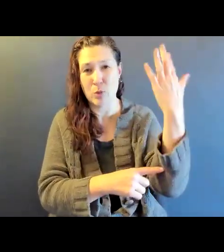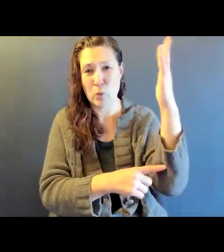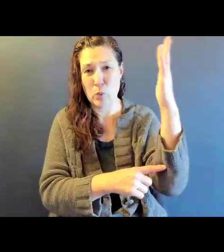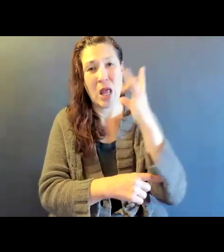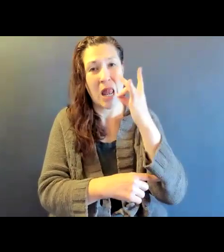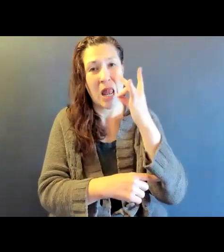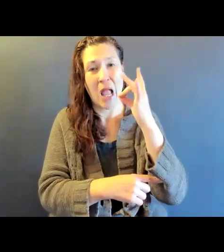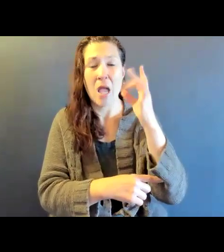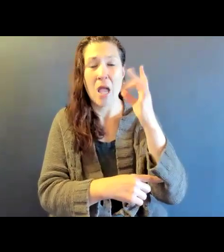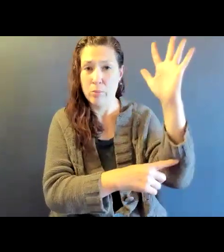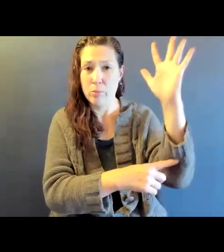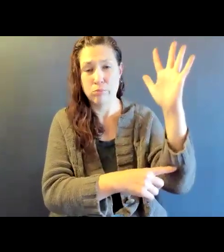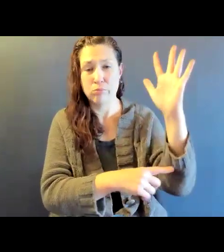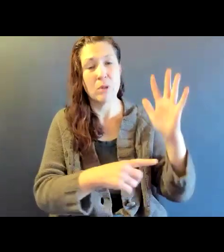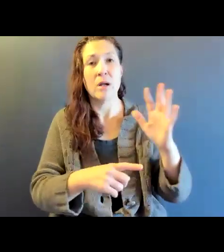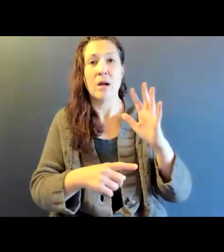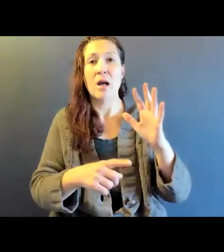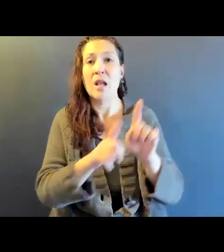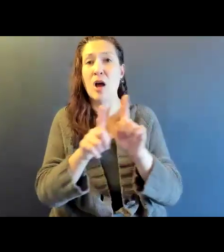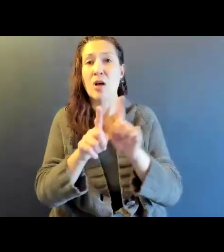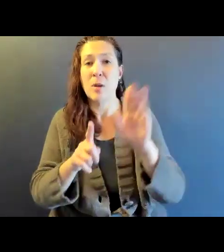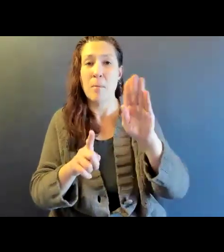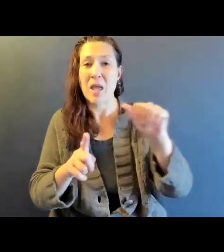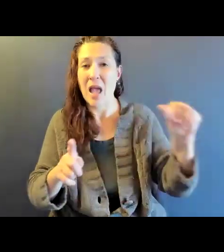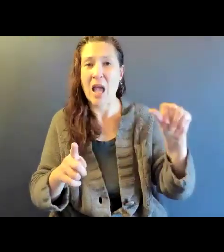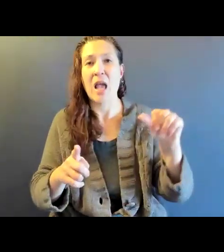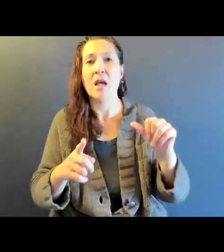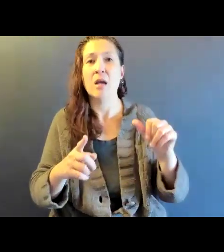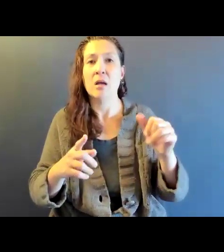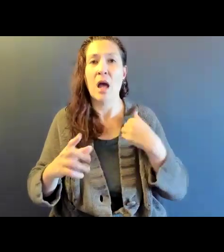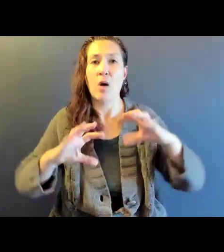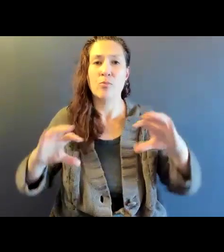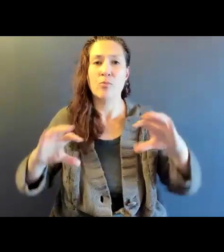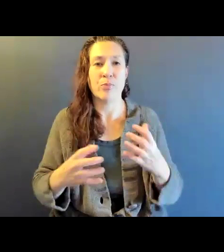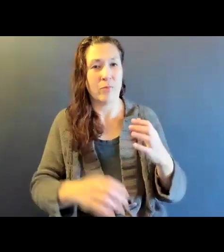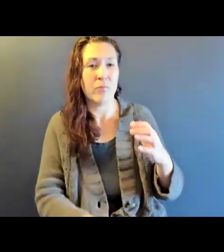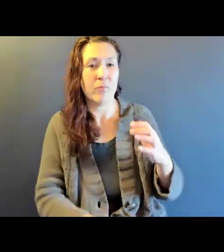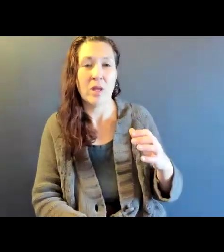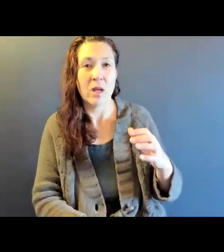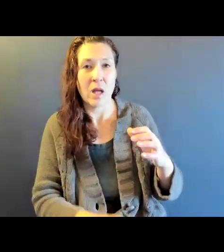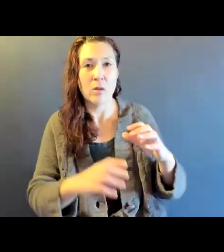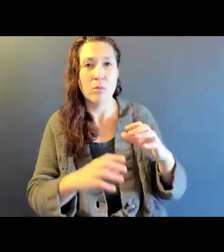Boston Arts Academy Blended Roots Ensemble. And on Friday, December 13th, last Friday,